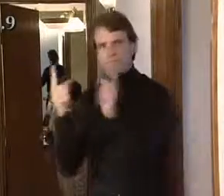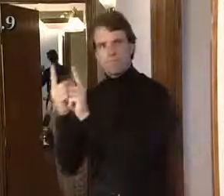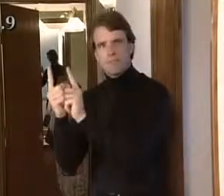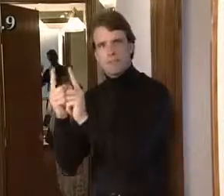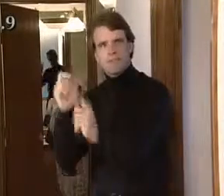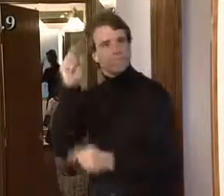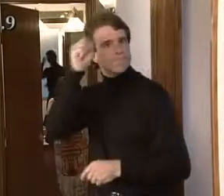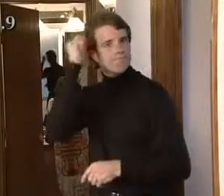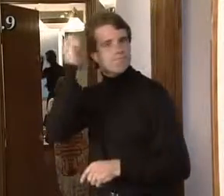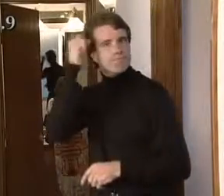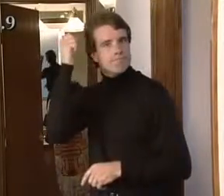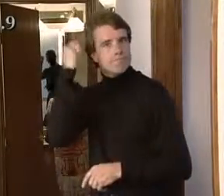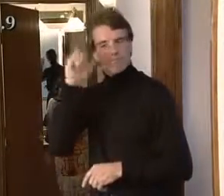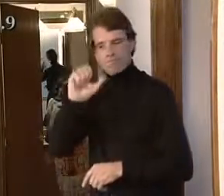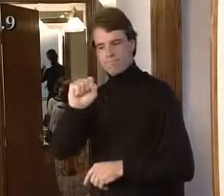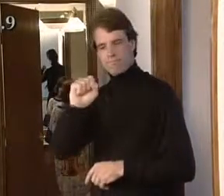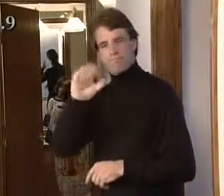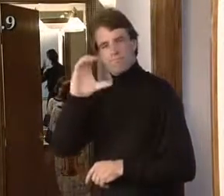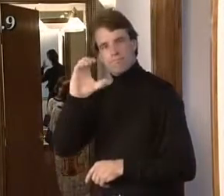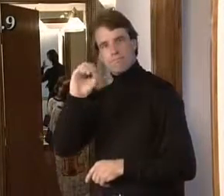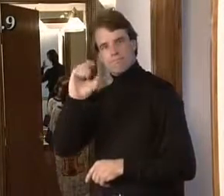Now, let's meet Scott,